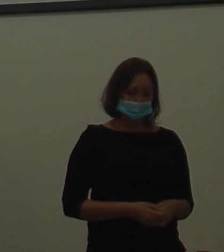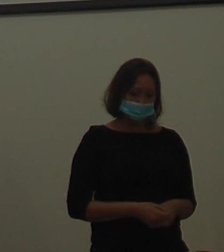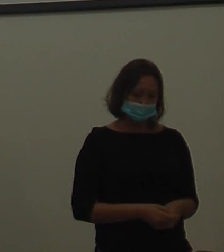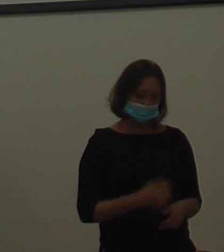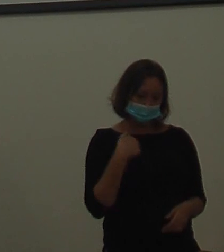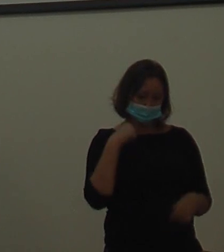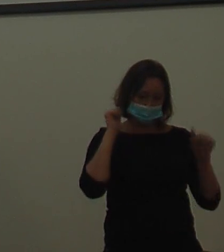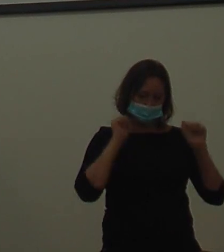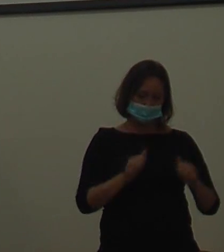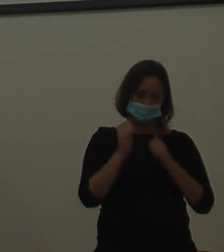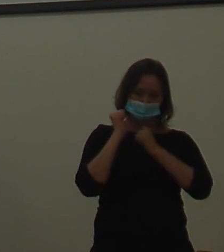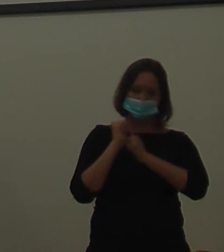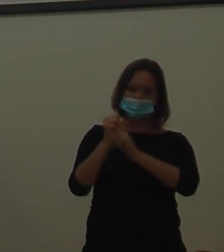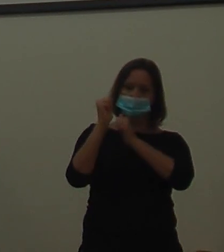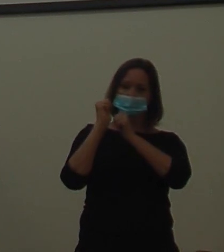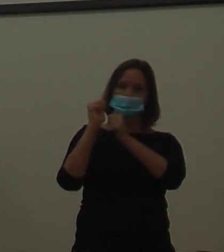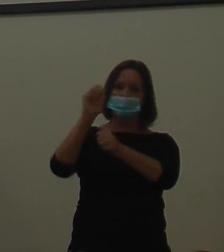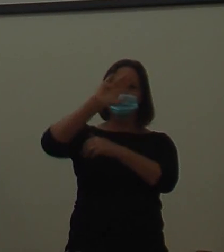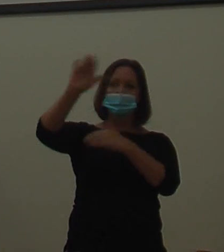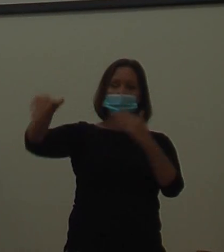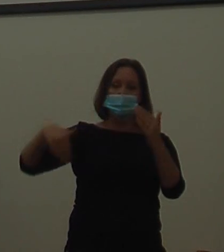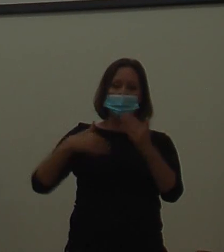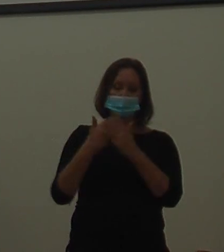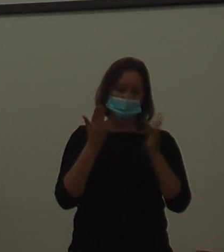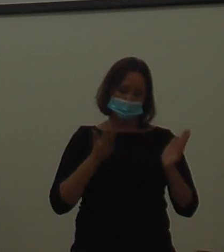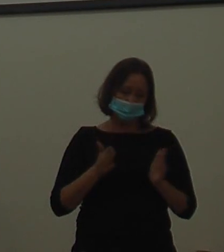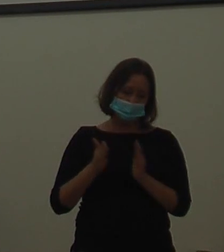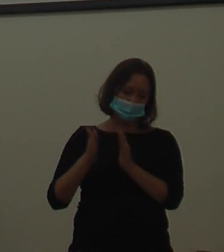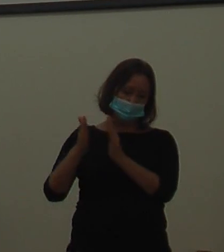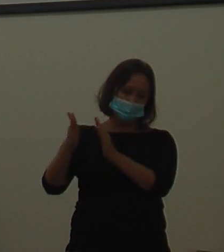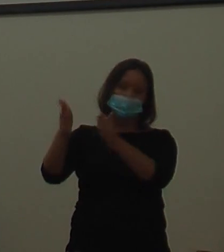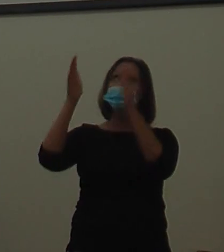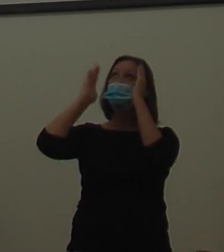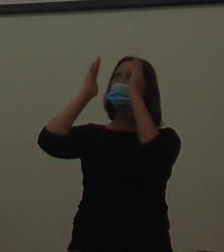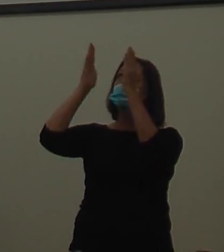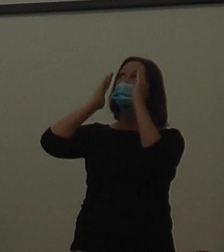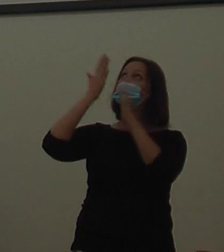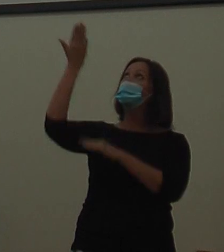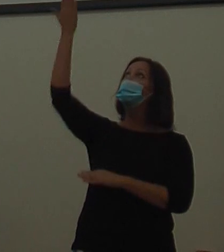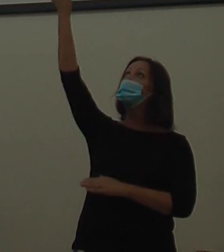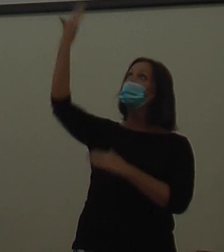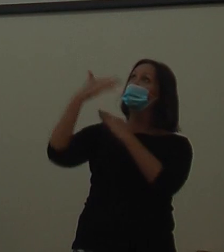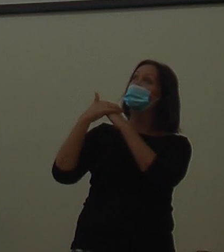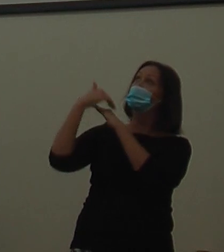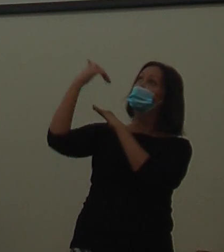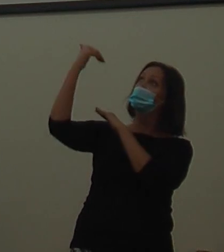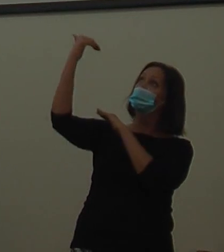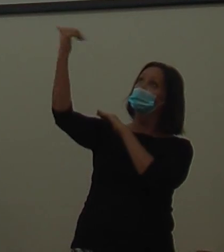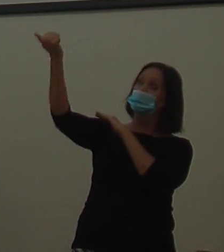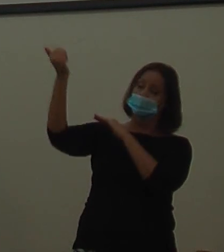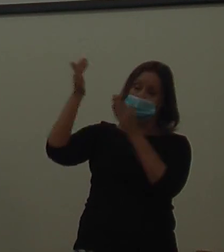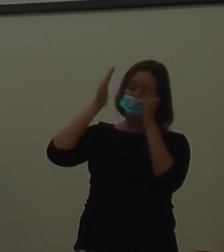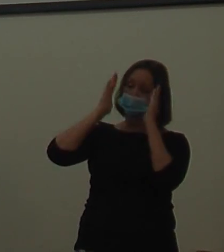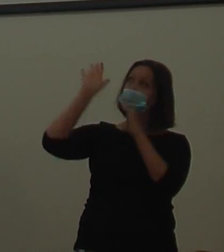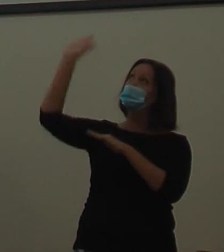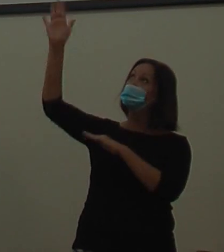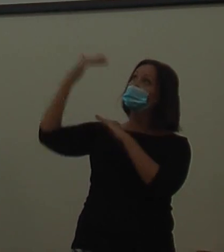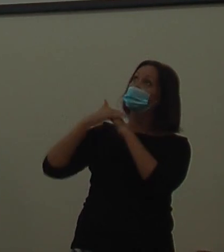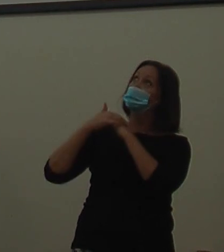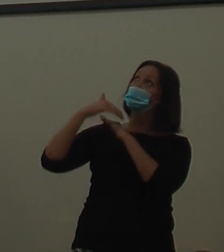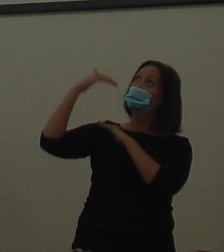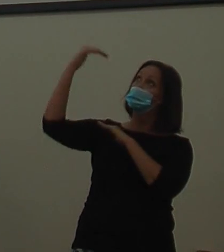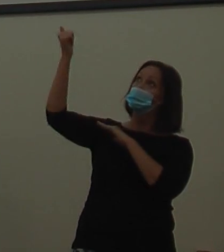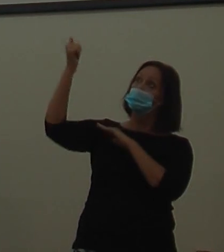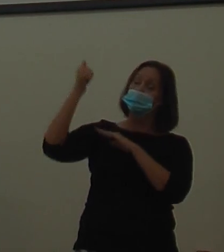can follow all the way, hearing Him call, hearing Him call. Finding